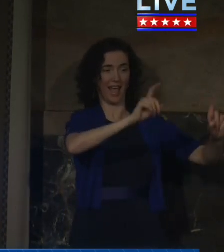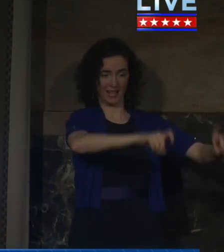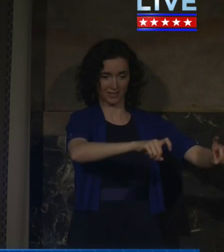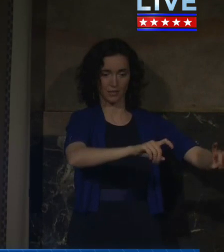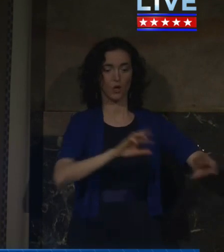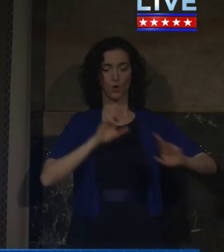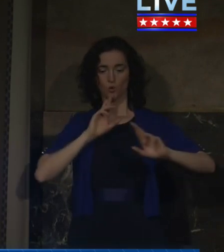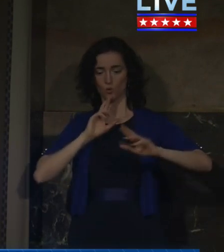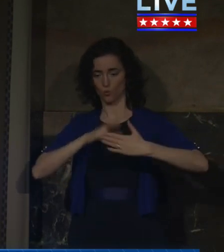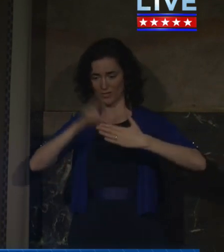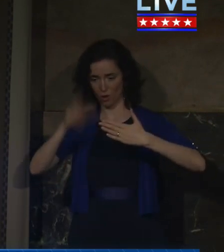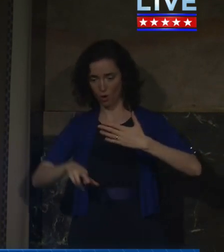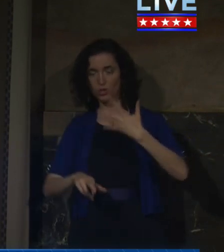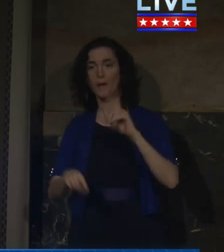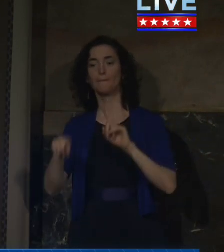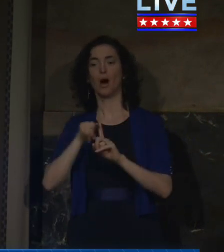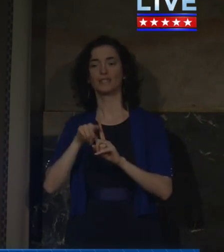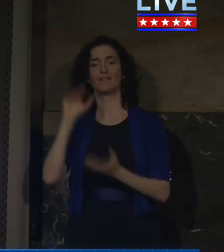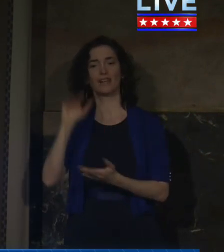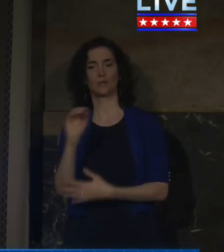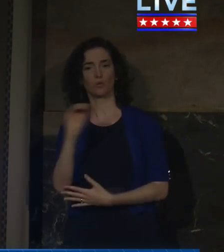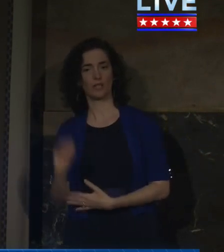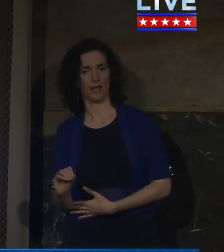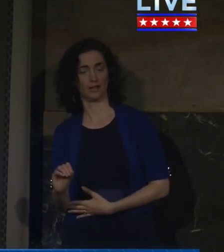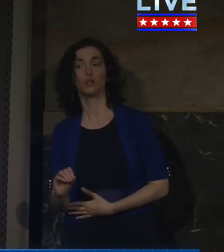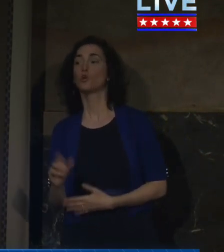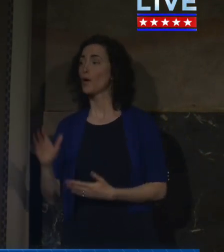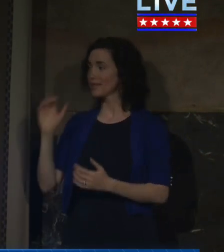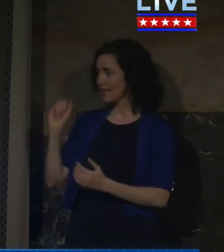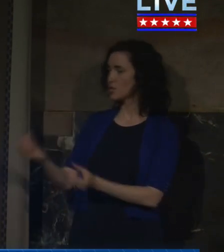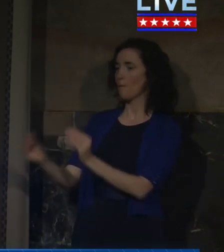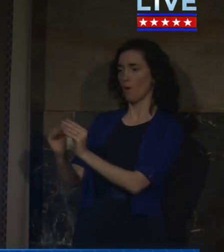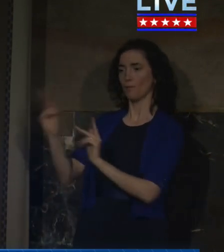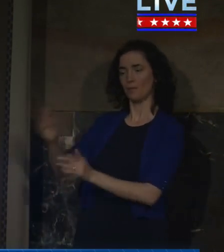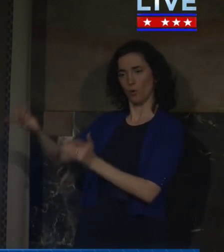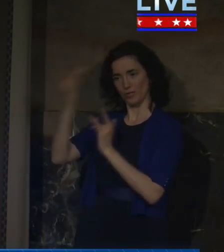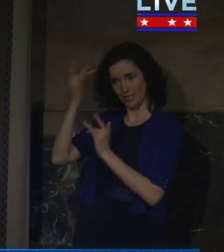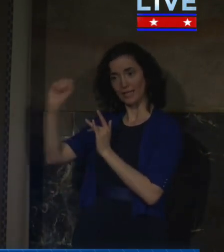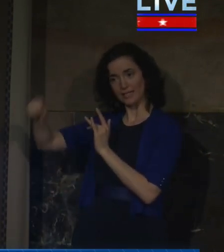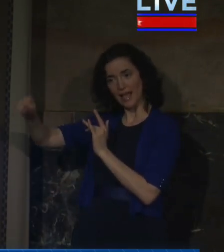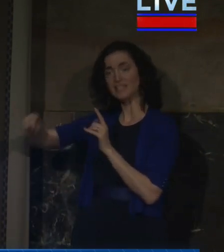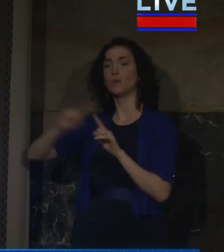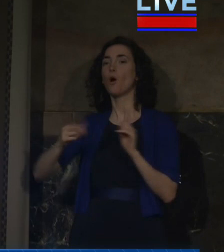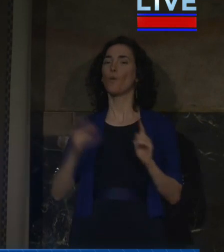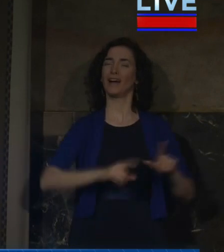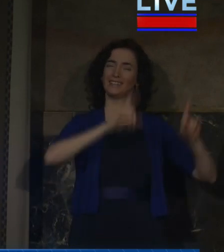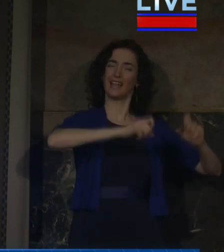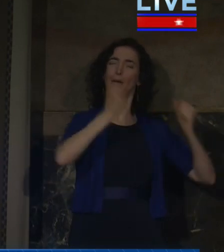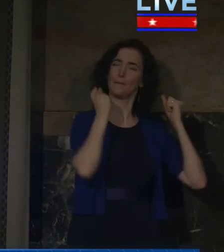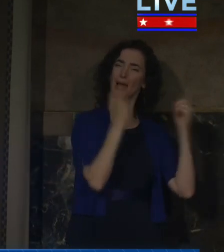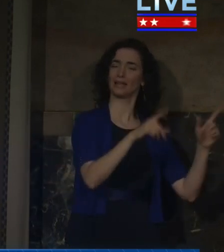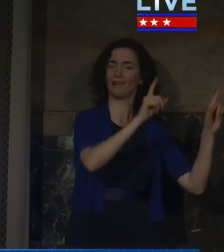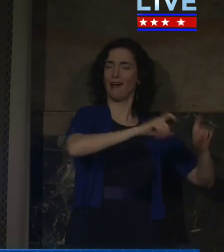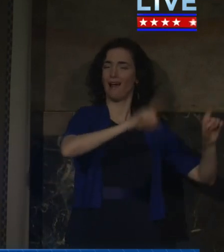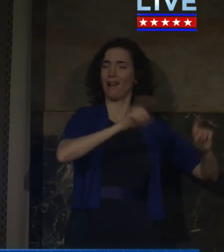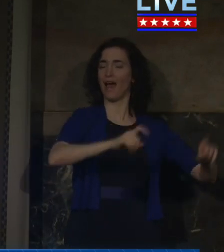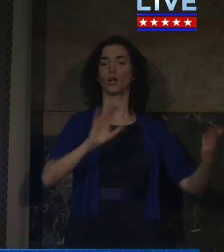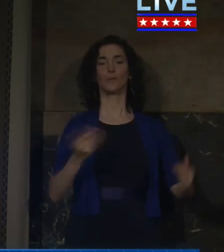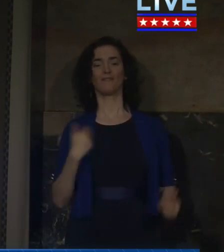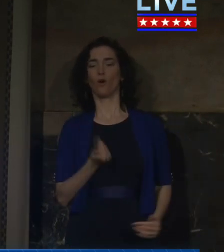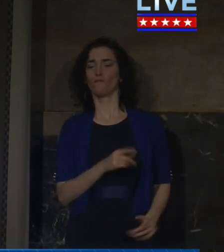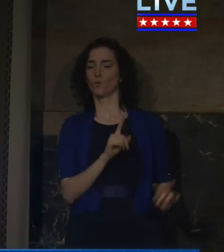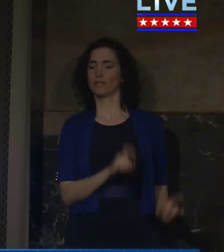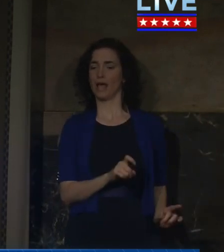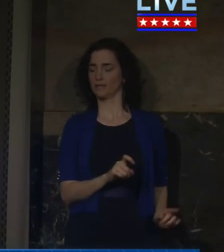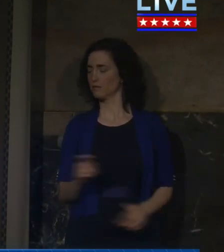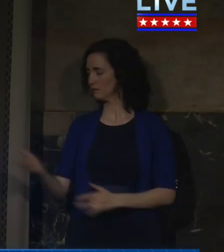back were positive. So while we were seeing overall cases expand, we did think that some of that was a function of having more testing in the state. And along